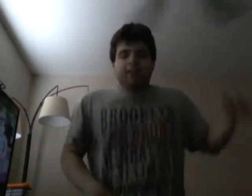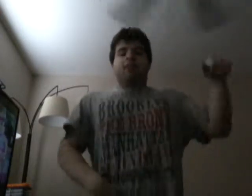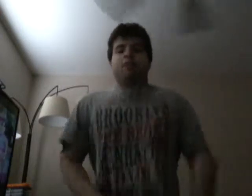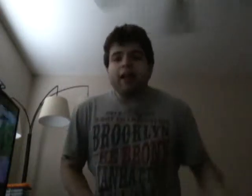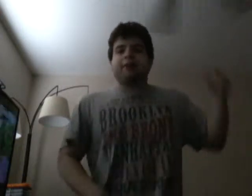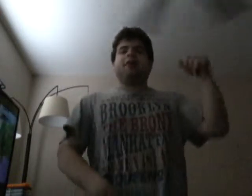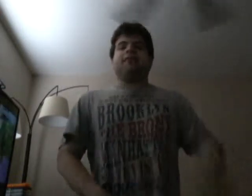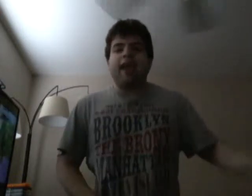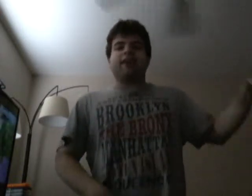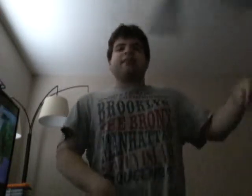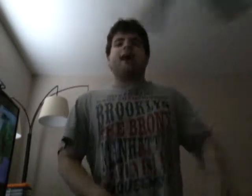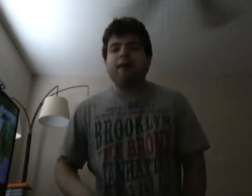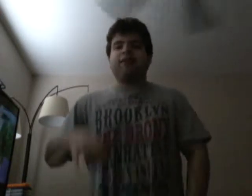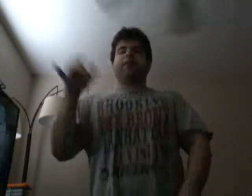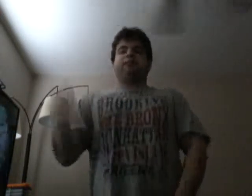lie. One more name you tell.